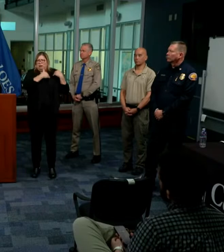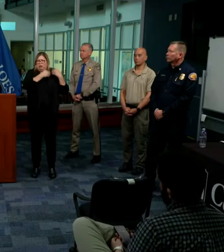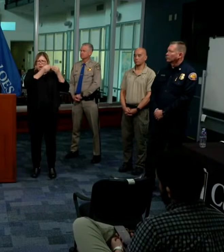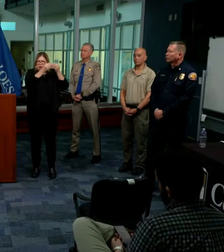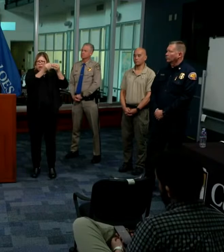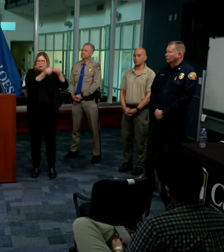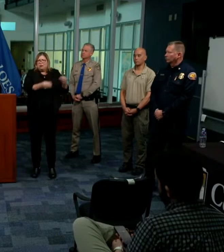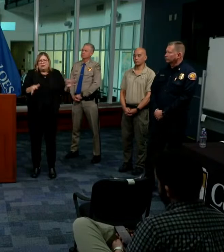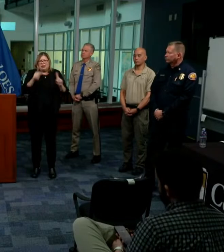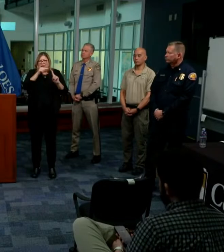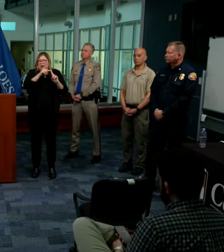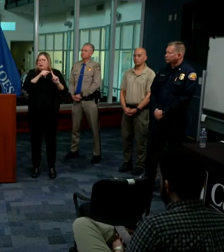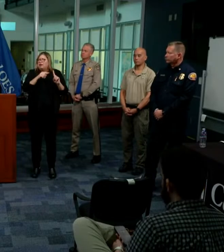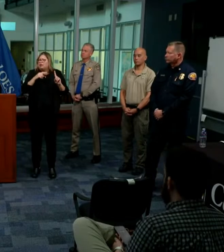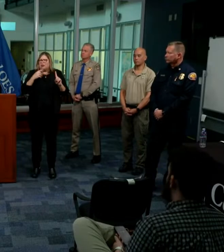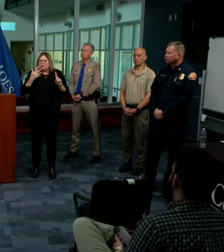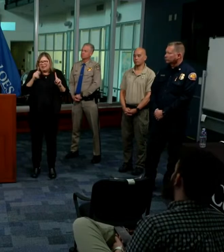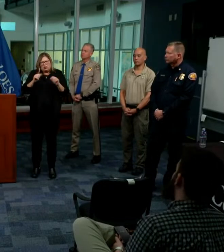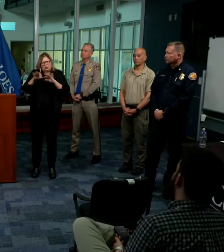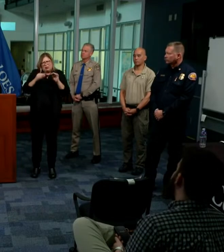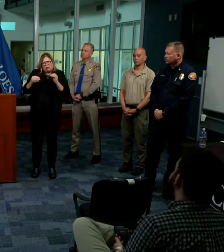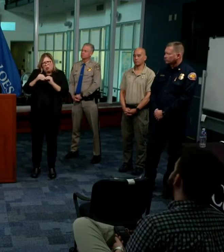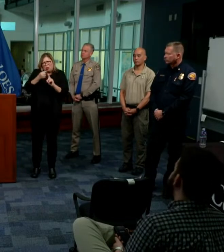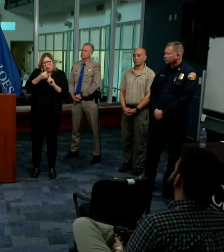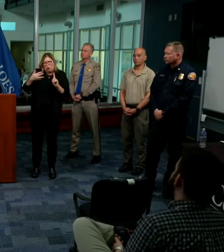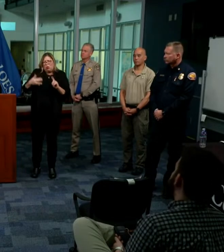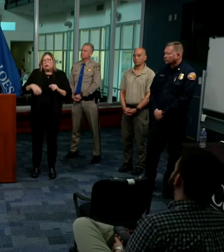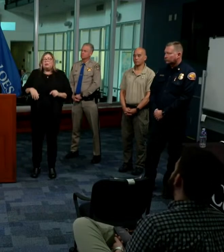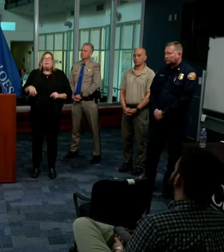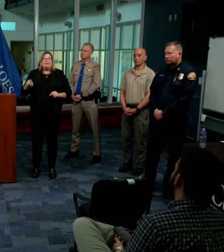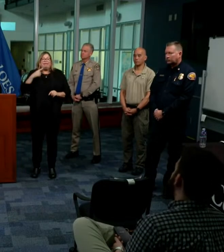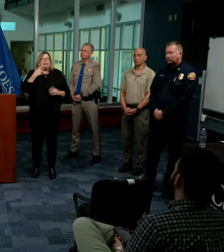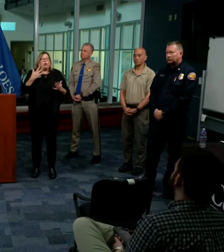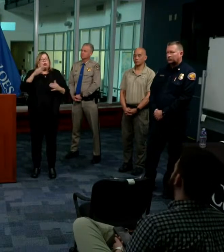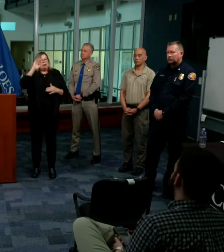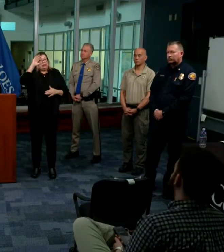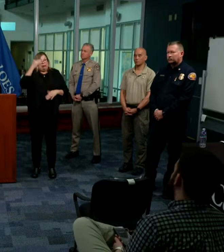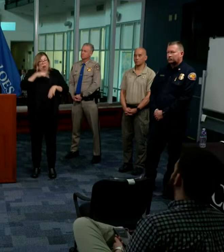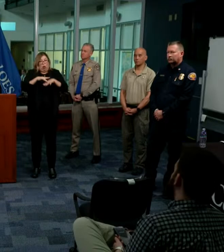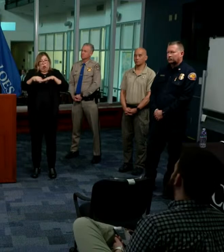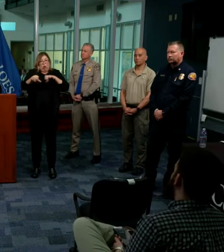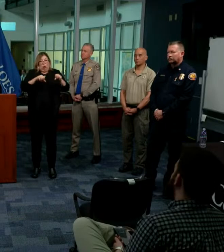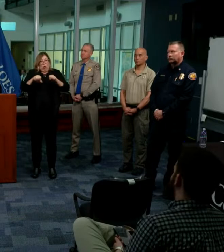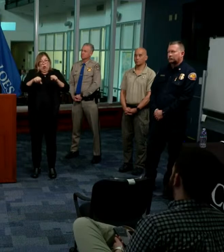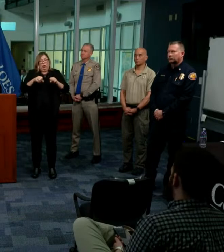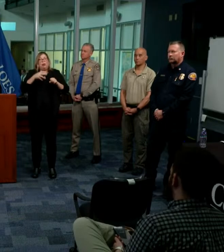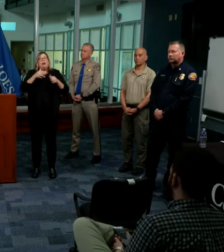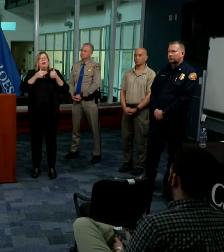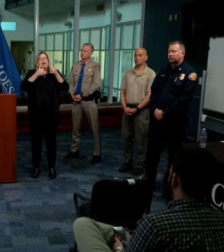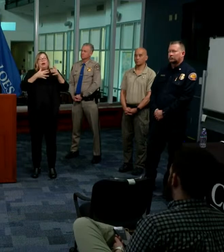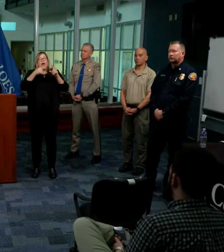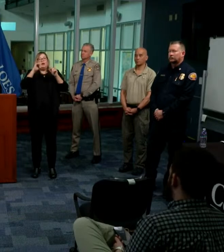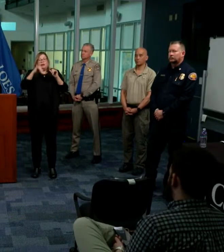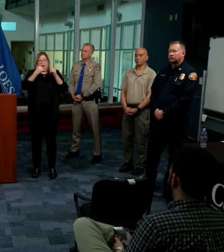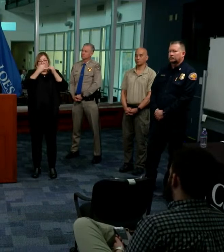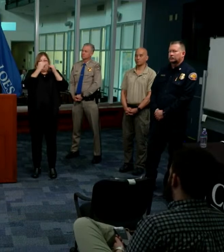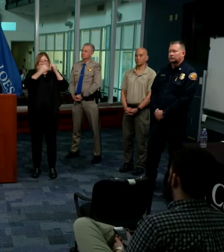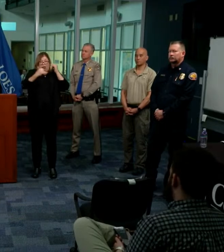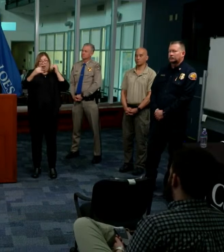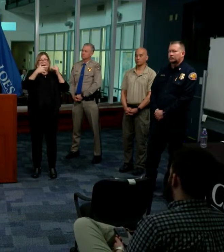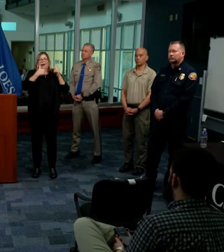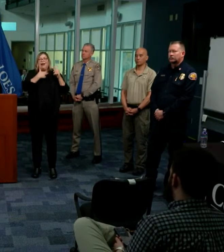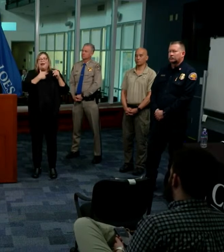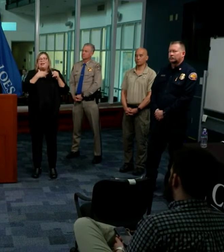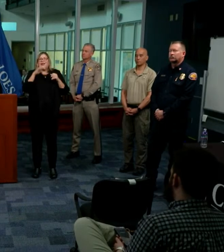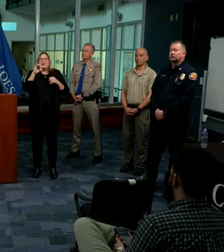that one of the transmission lines, you know, the shaking may have caused what they call a trip in in the circuits that are